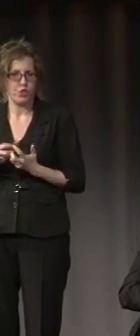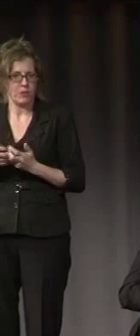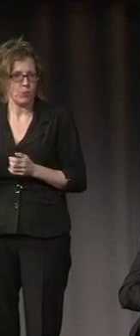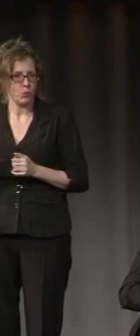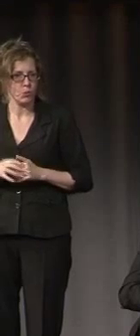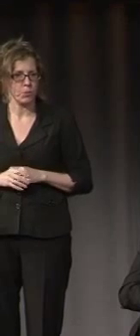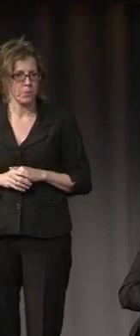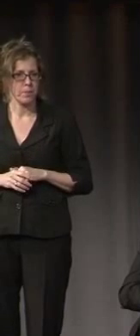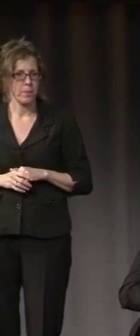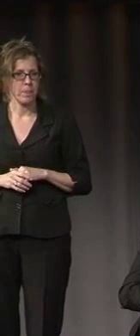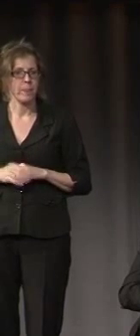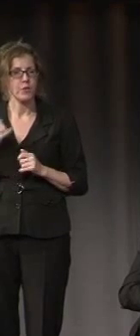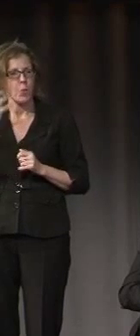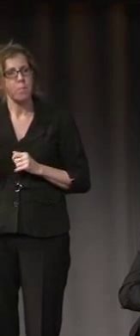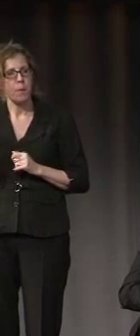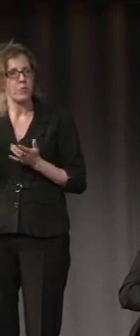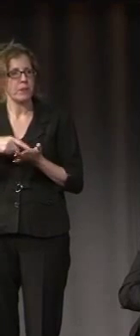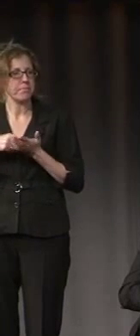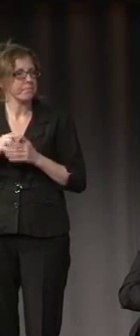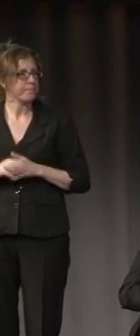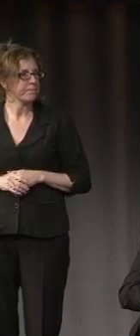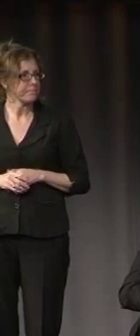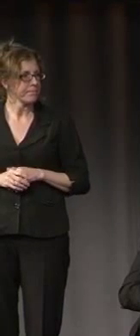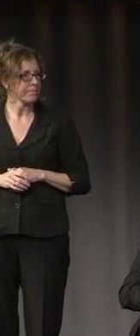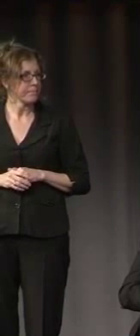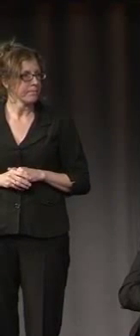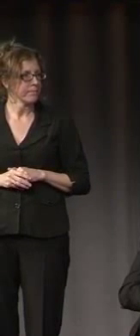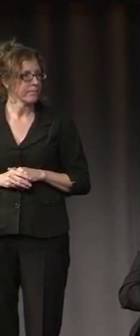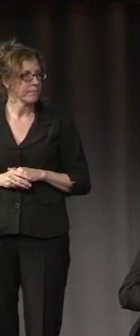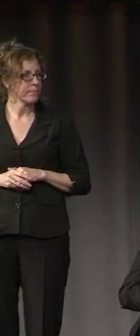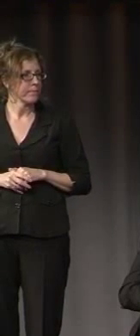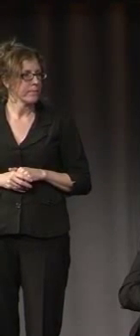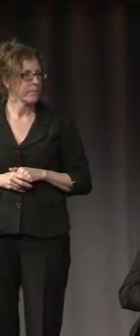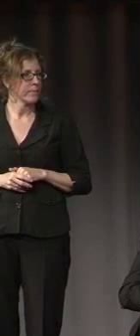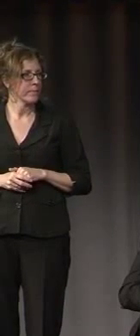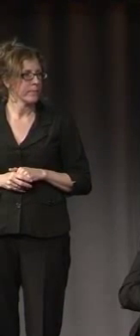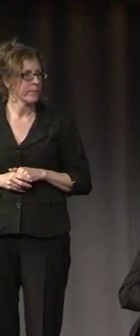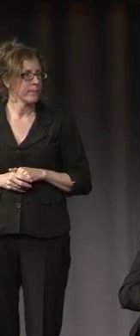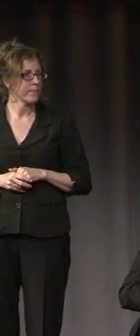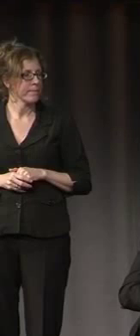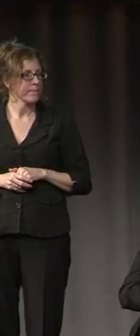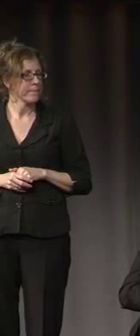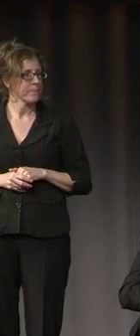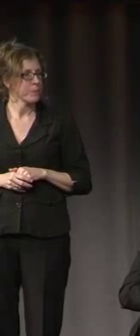I think, you know, I've always disliked,